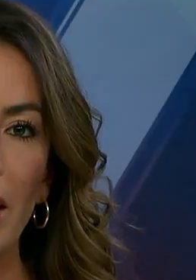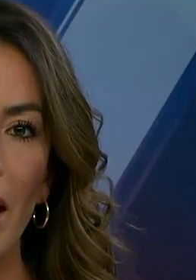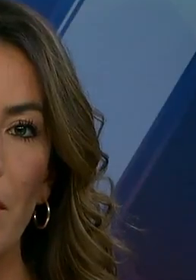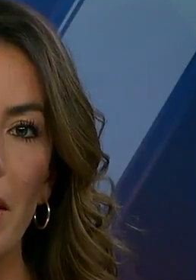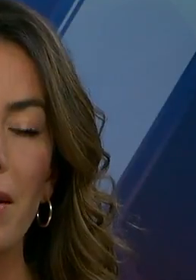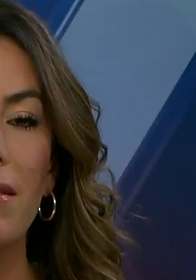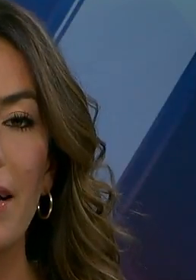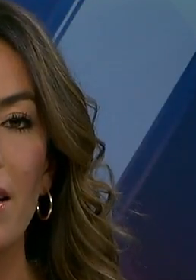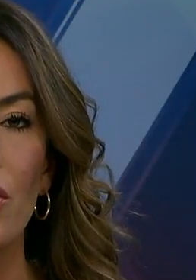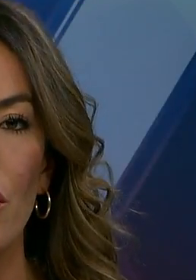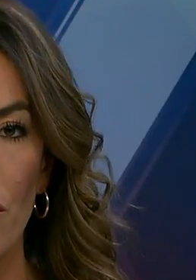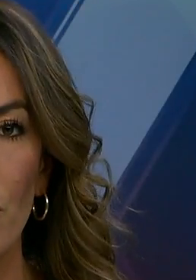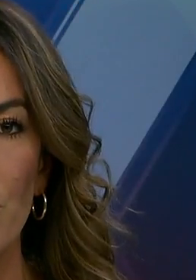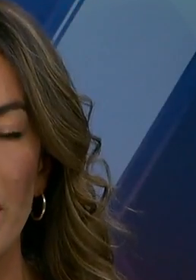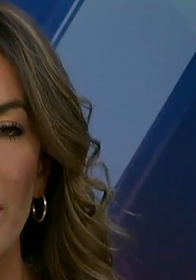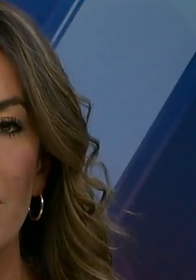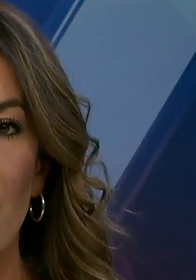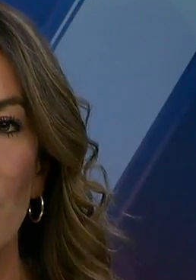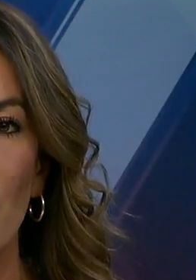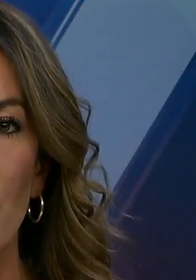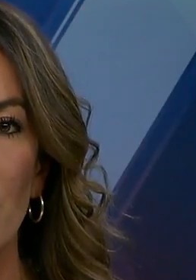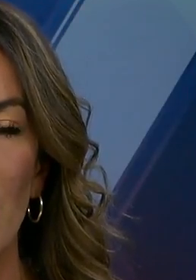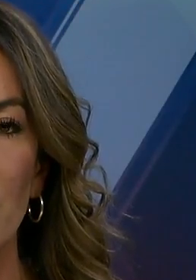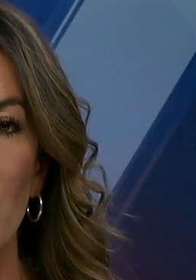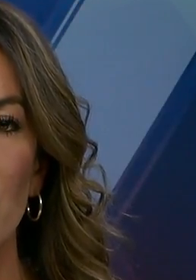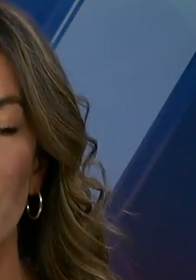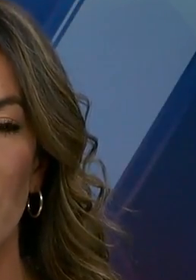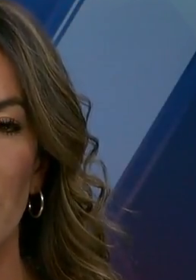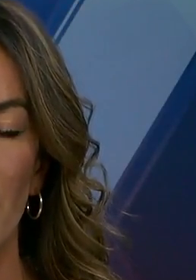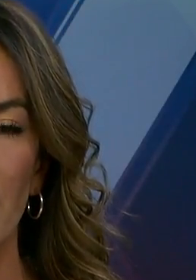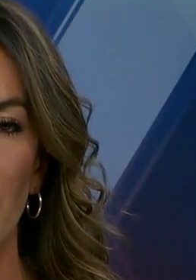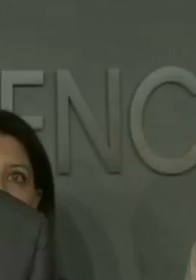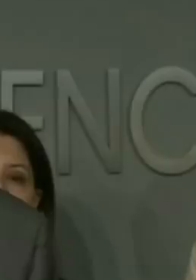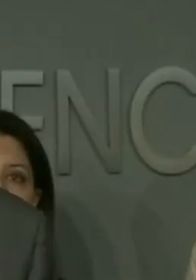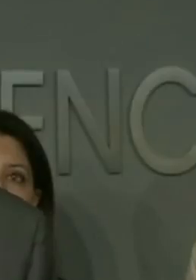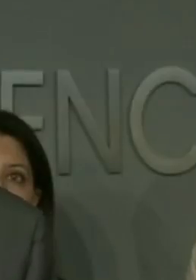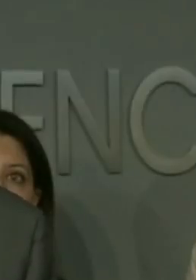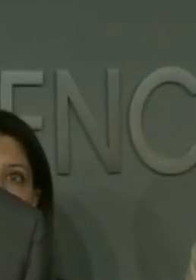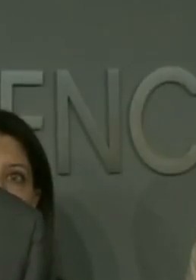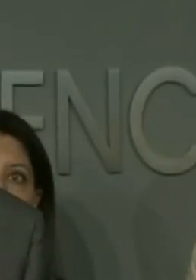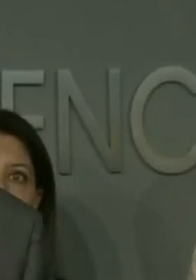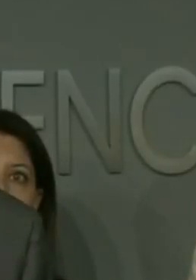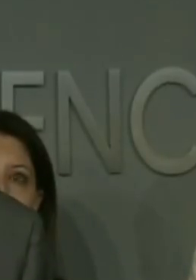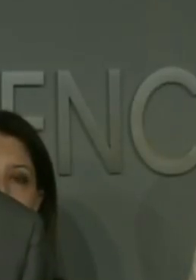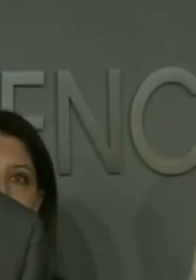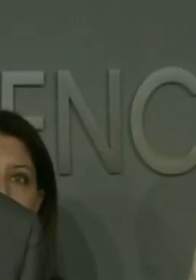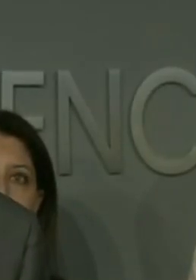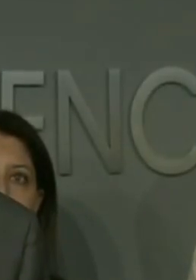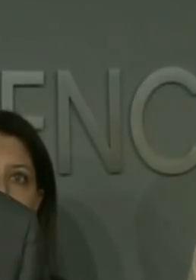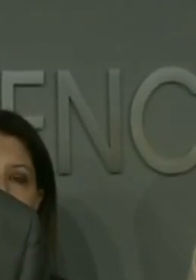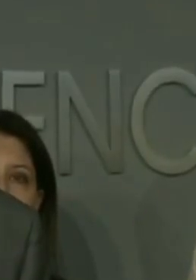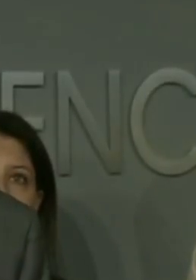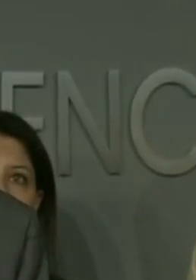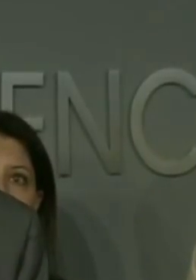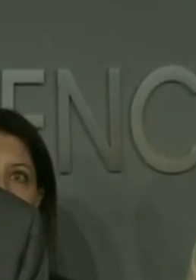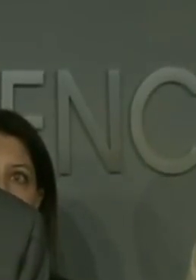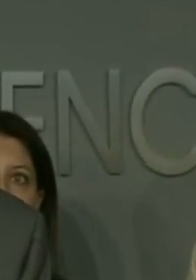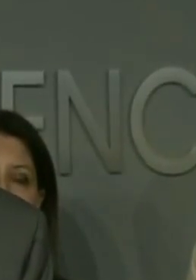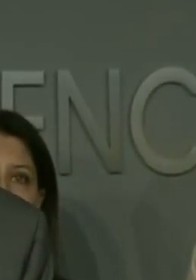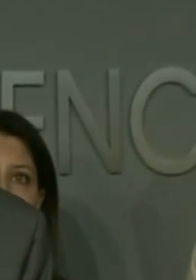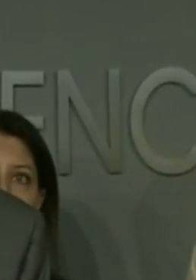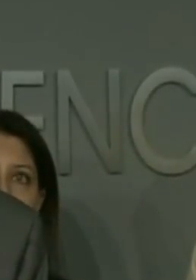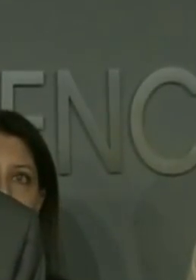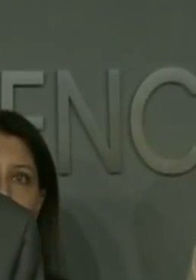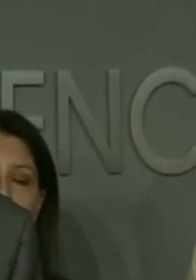We're learning now about a second confirmed case of coronavirus in North Carolina. The state says the new patient is a Chatham County man